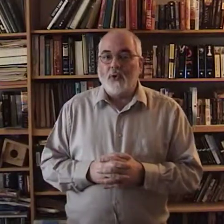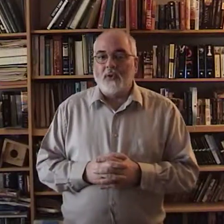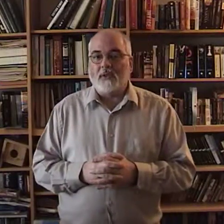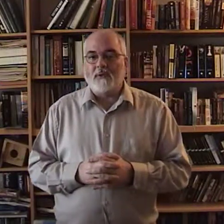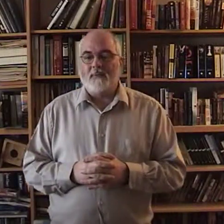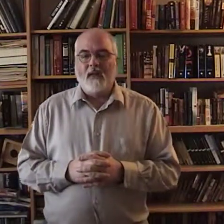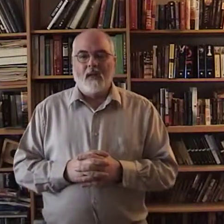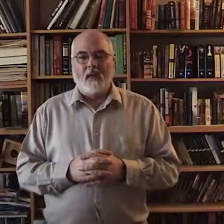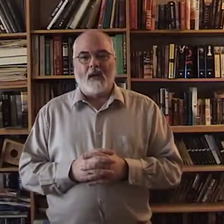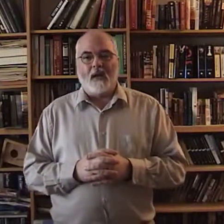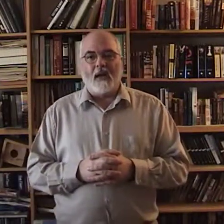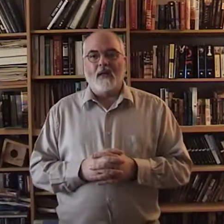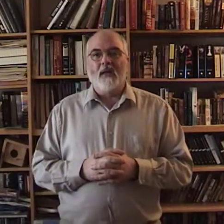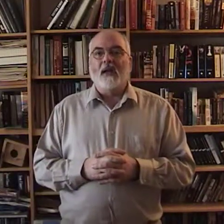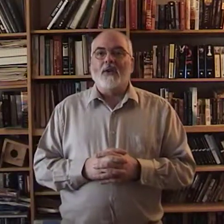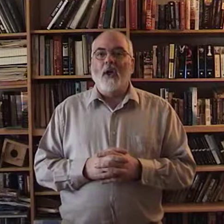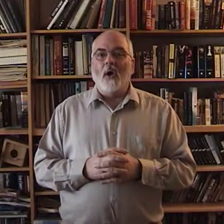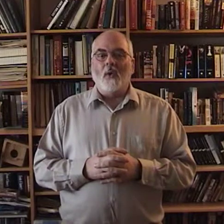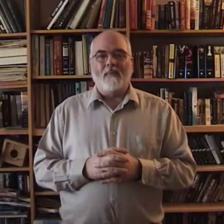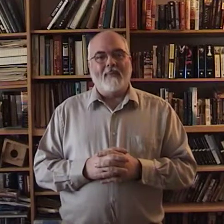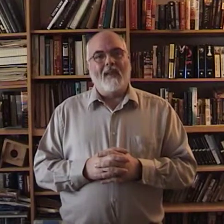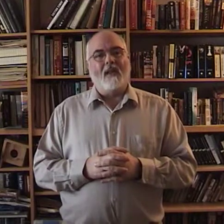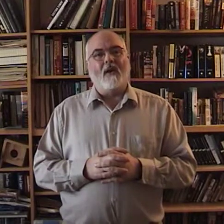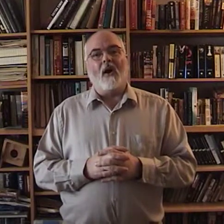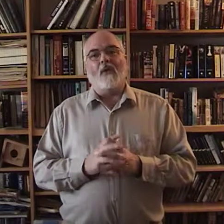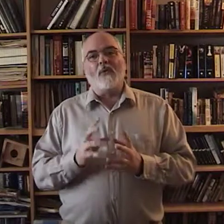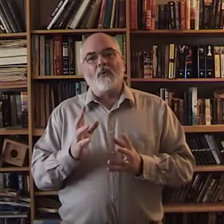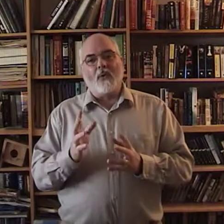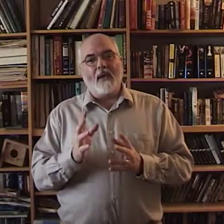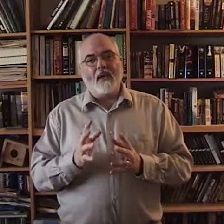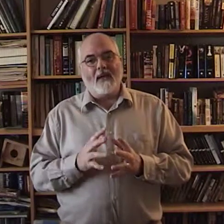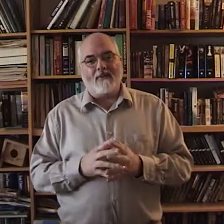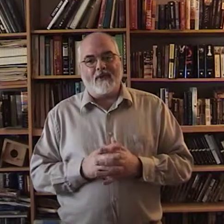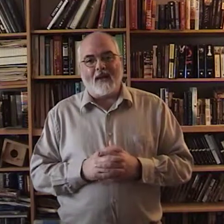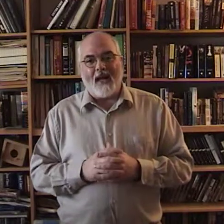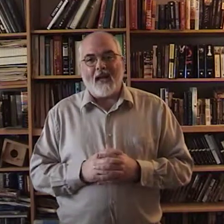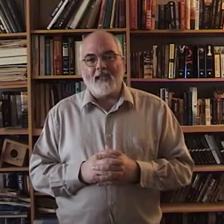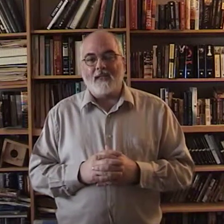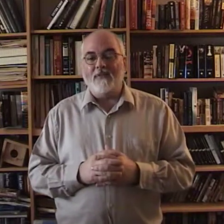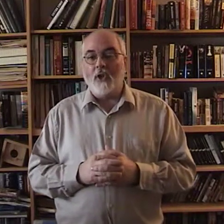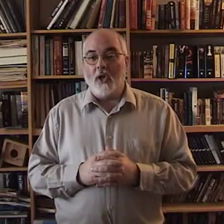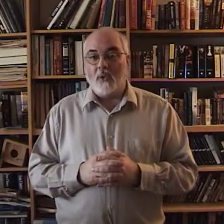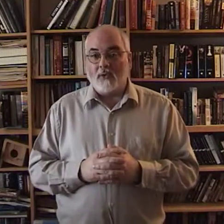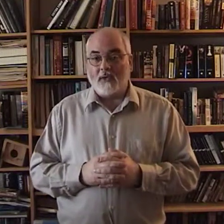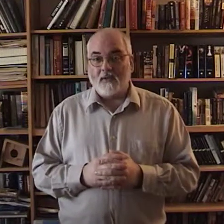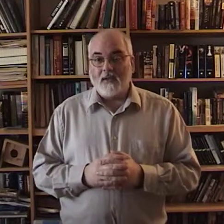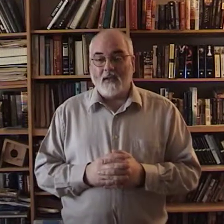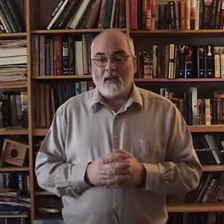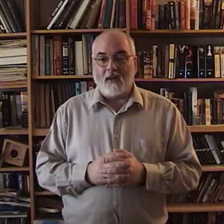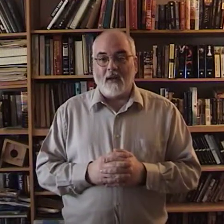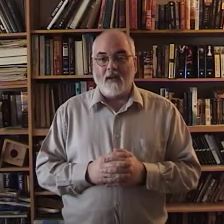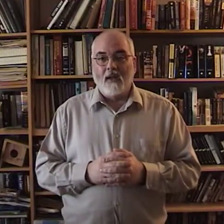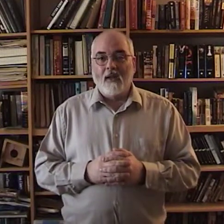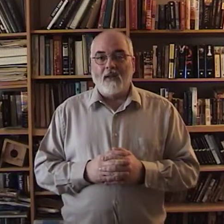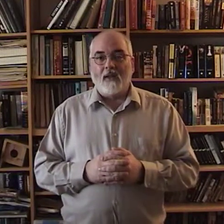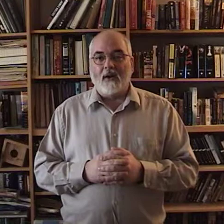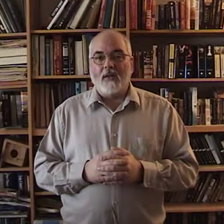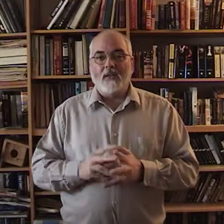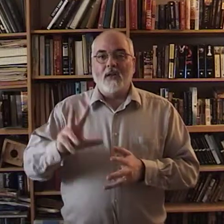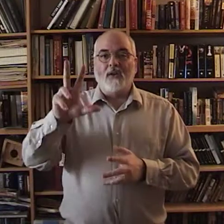jewels. All right, no. There are three different kinds of no's. All right? There is